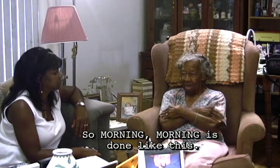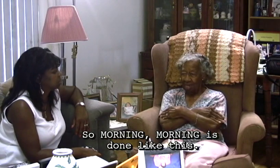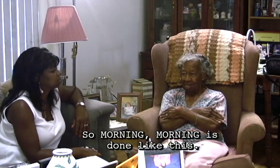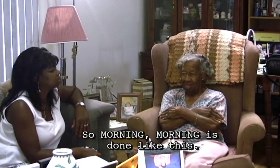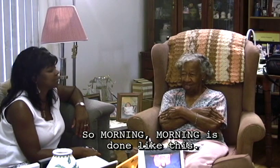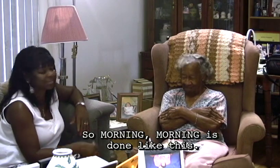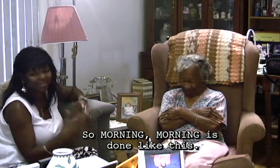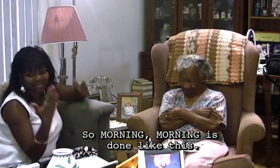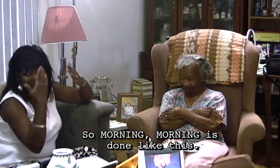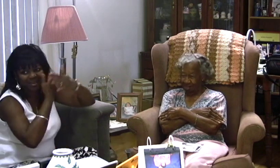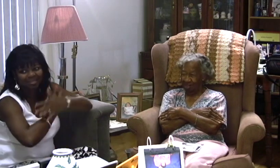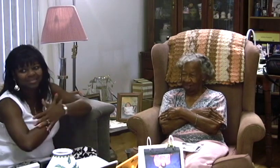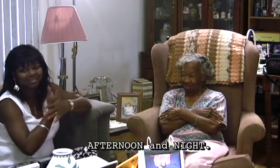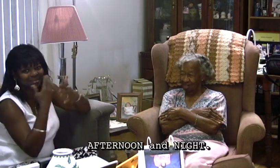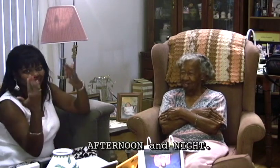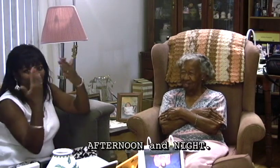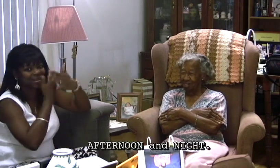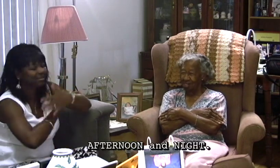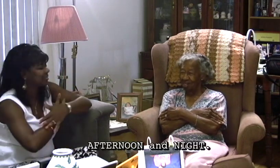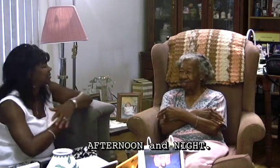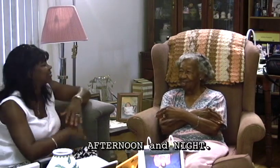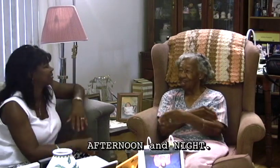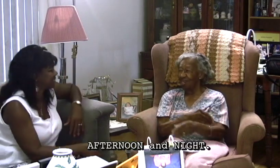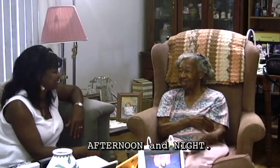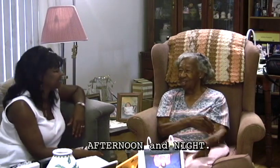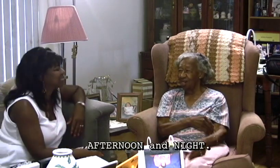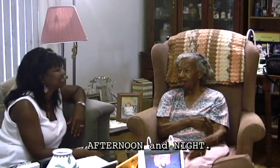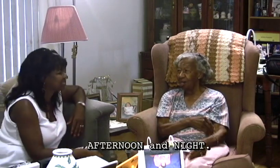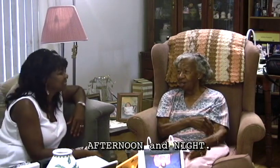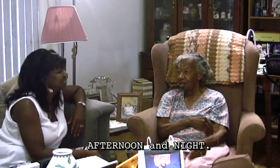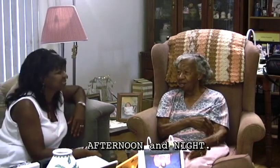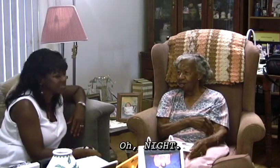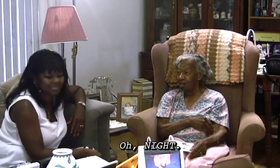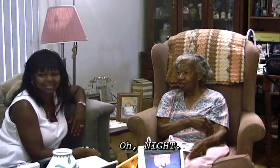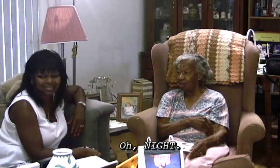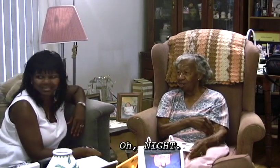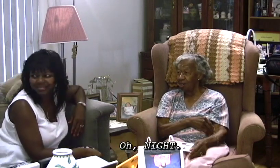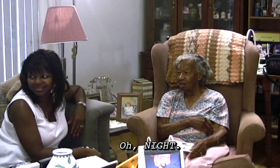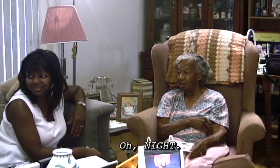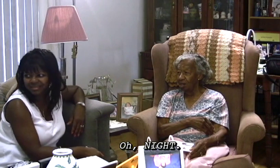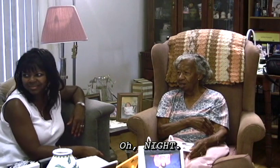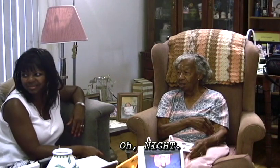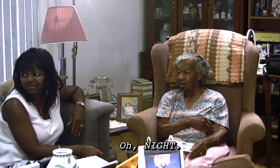and night. Oh, night. Mm-hmm. Mm-hmm. Mm-hmm. Huh.